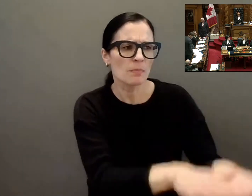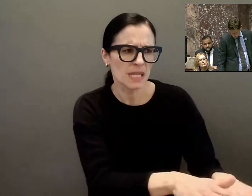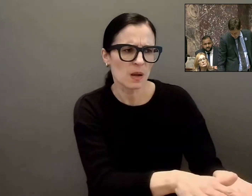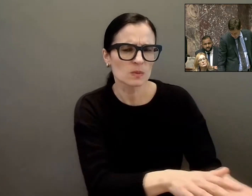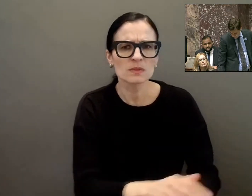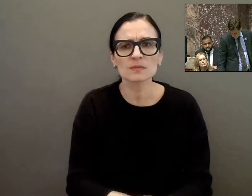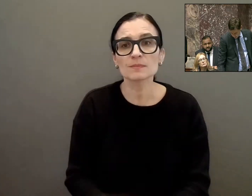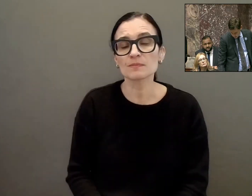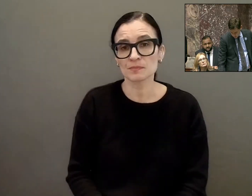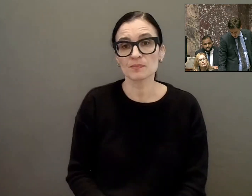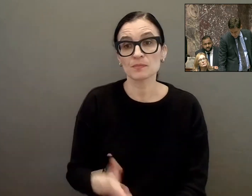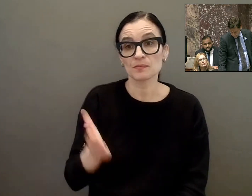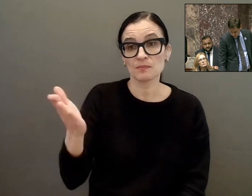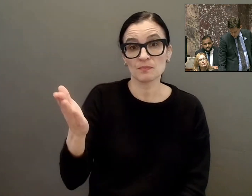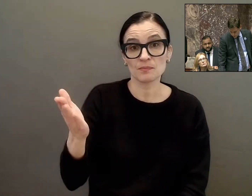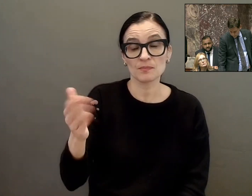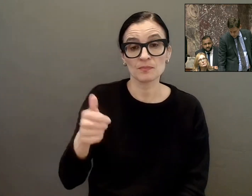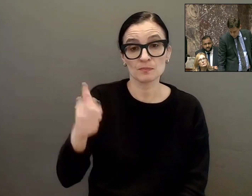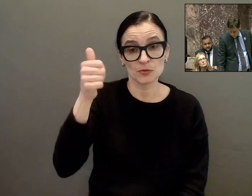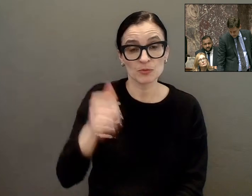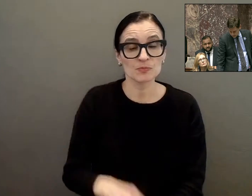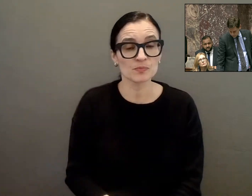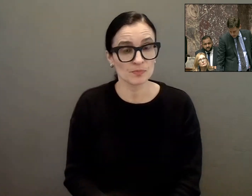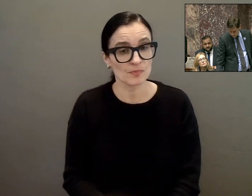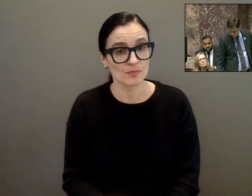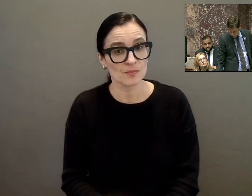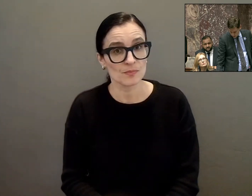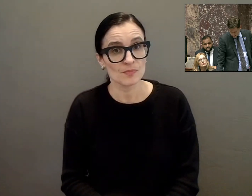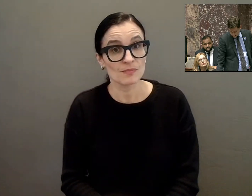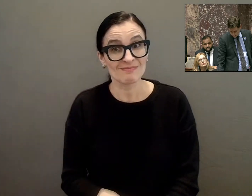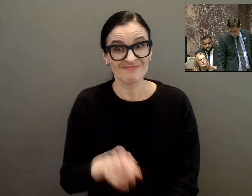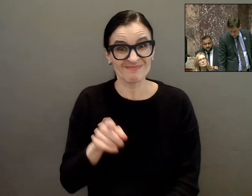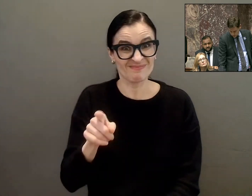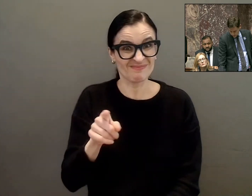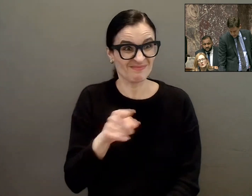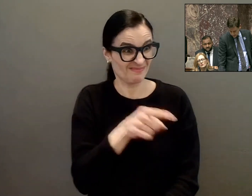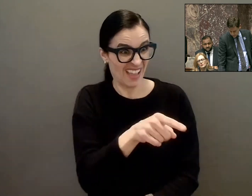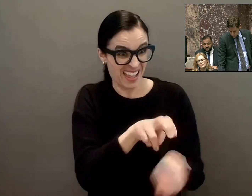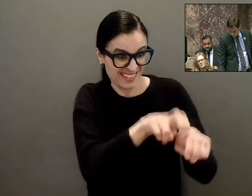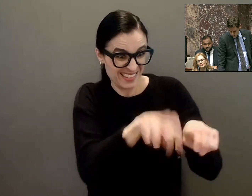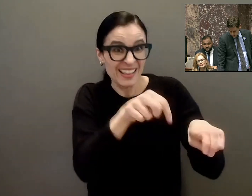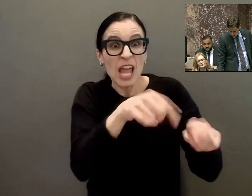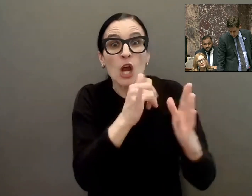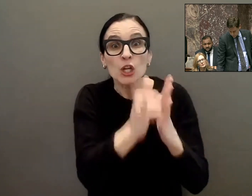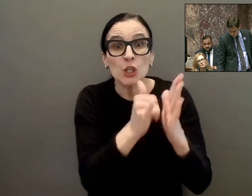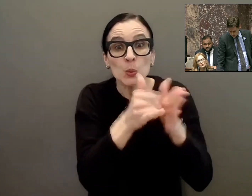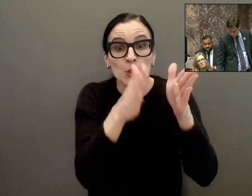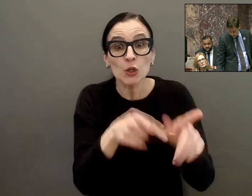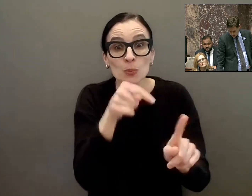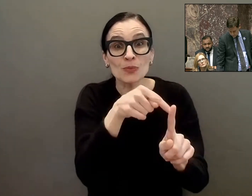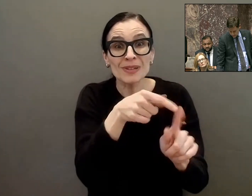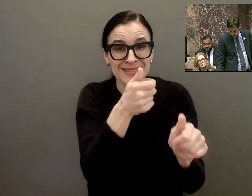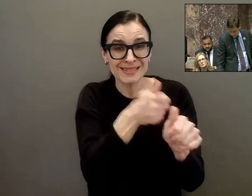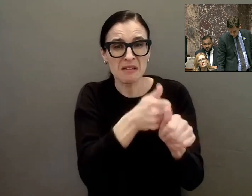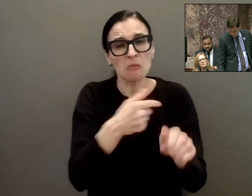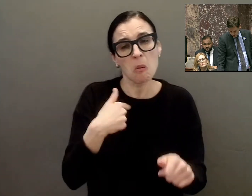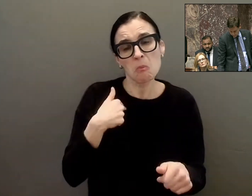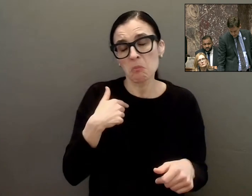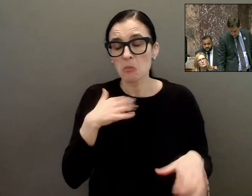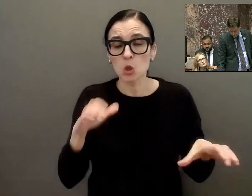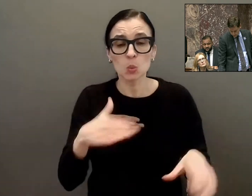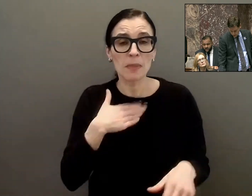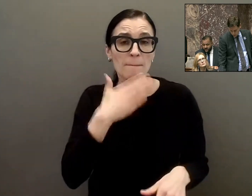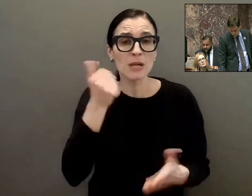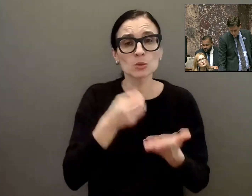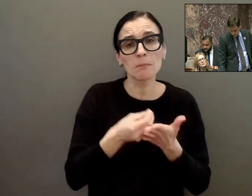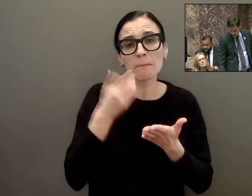Panel with a YouTuber that said, quote, "I'm going to do my best to buy American products so the idiots who are buying into Trudeau's Team Canada BS have less